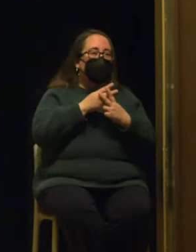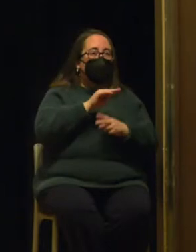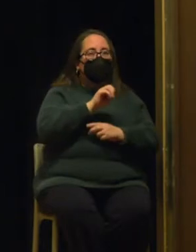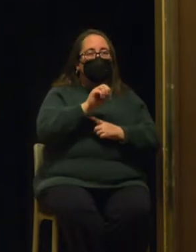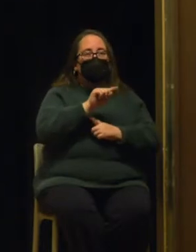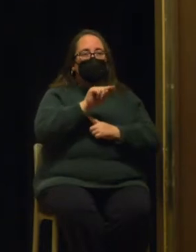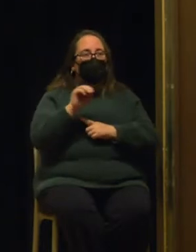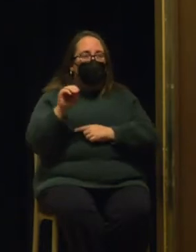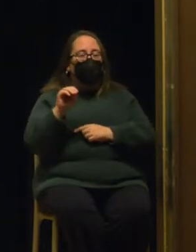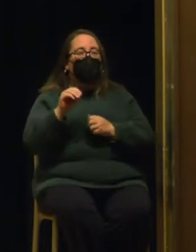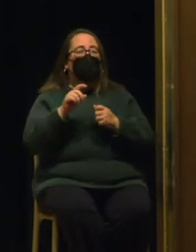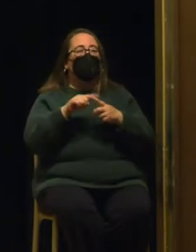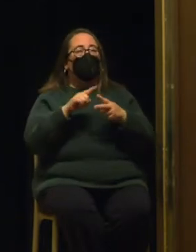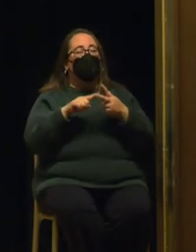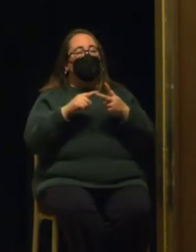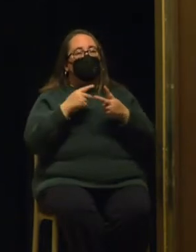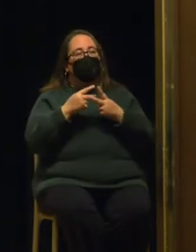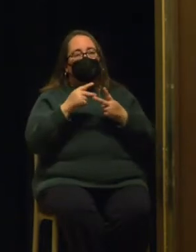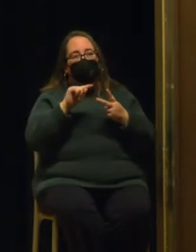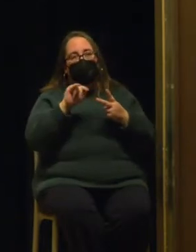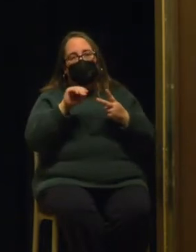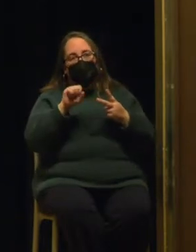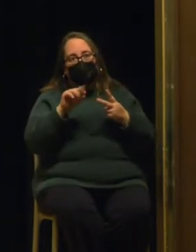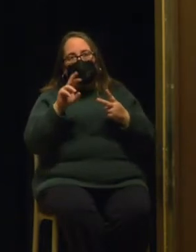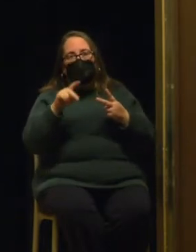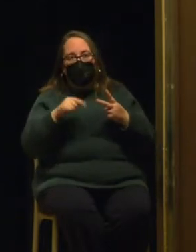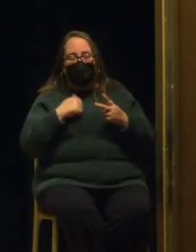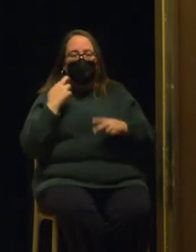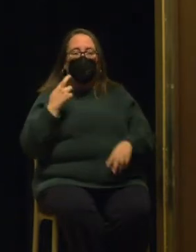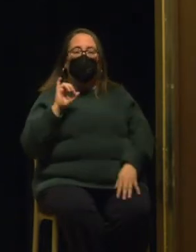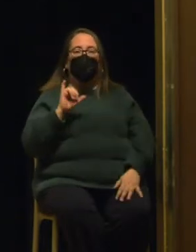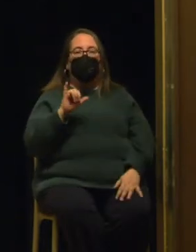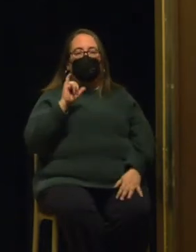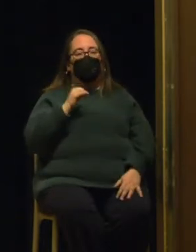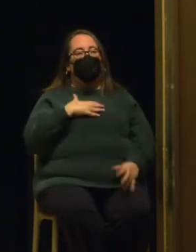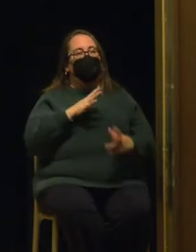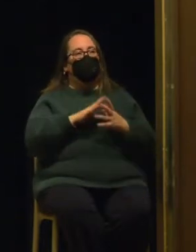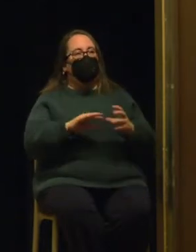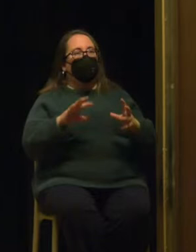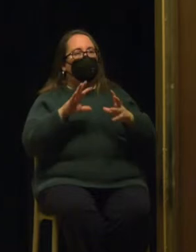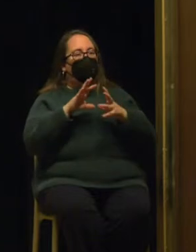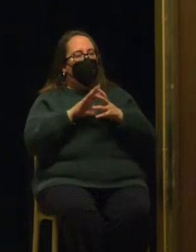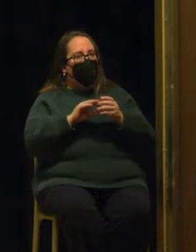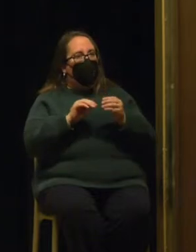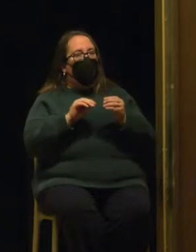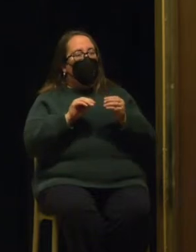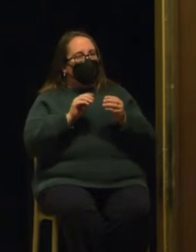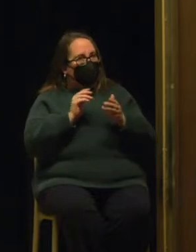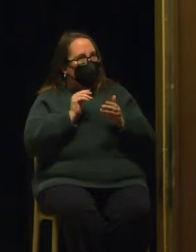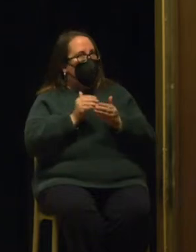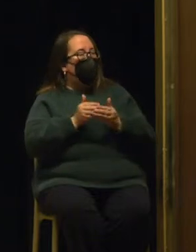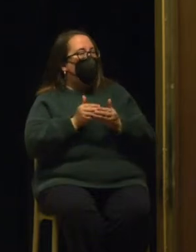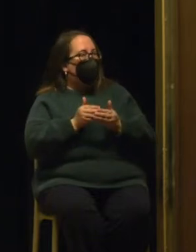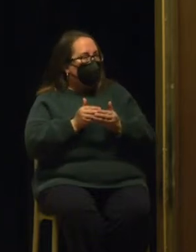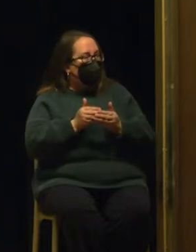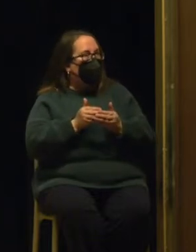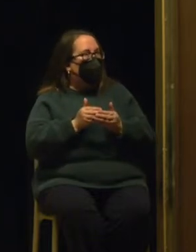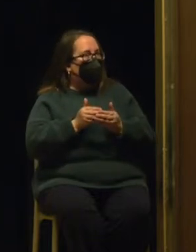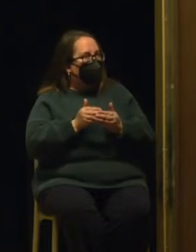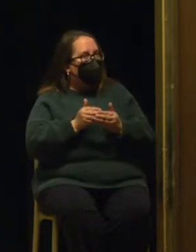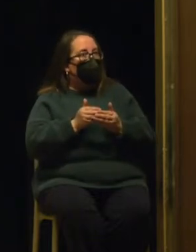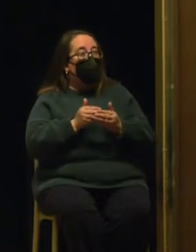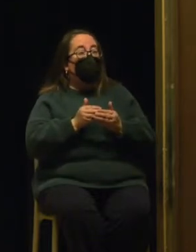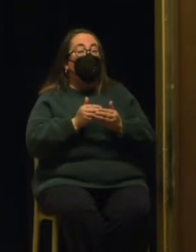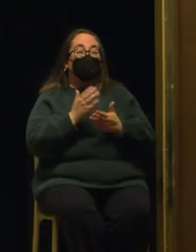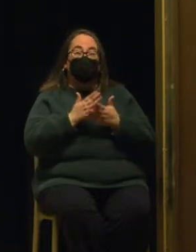Up movement came out, you know, I realized that my story was close to that. You know, it wasn't as